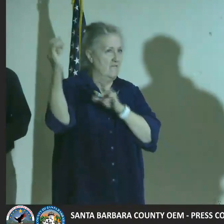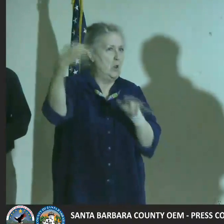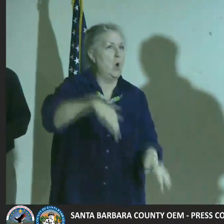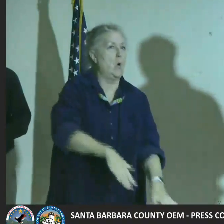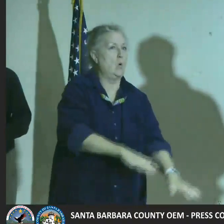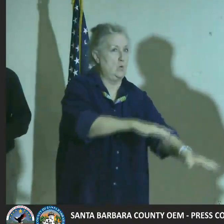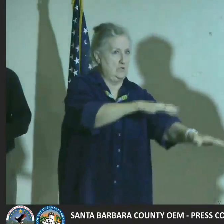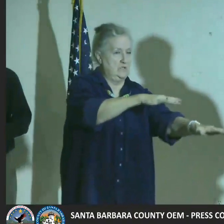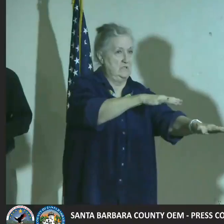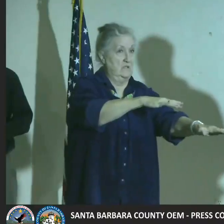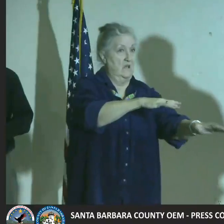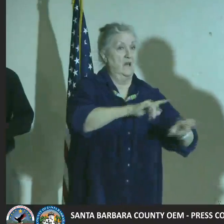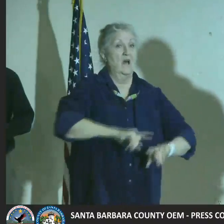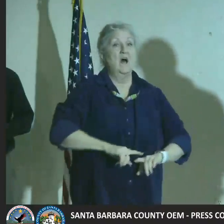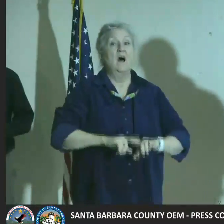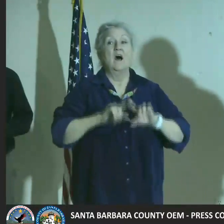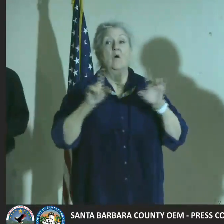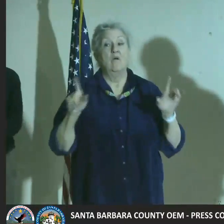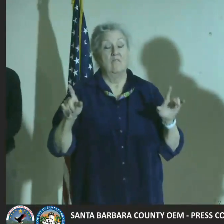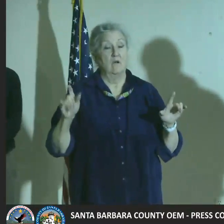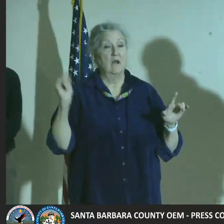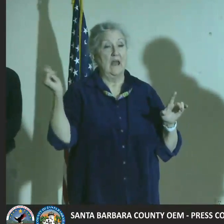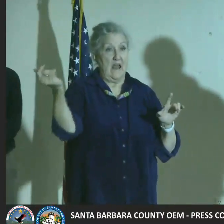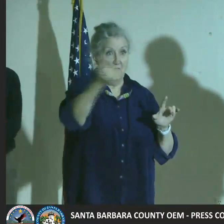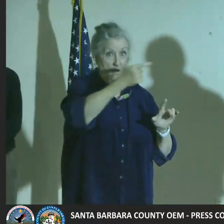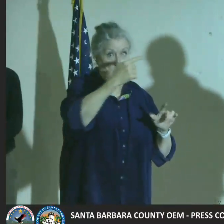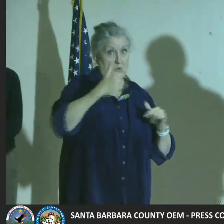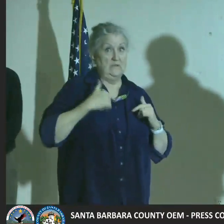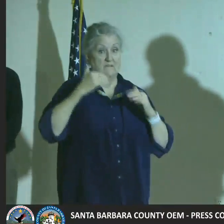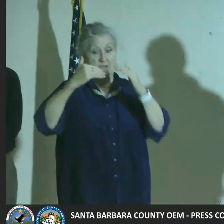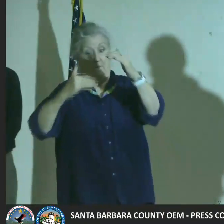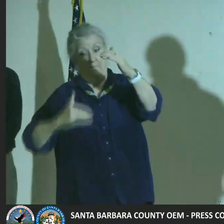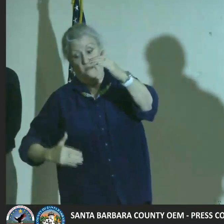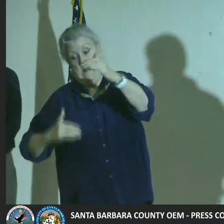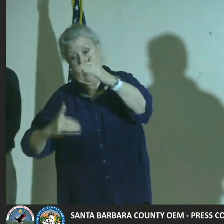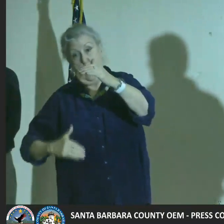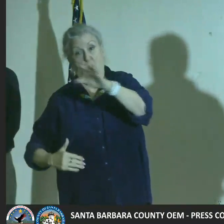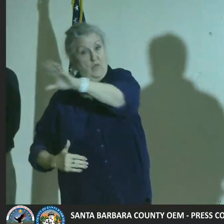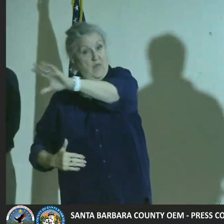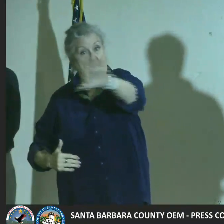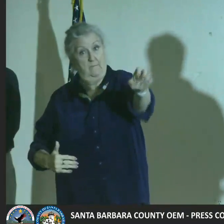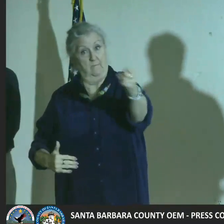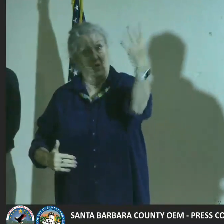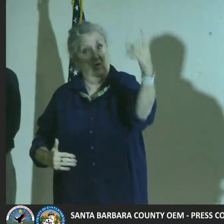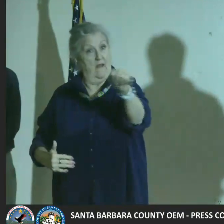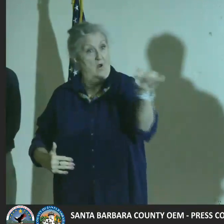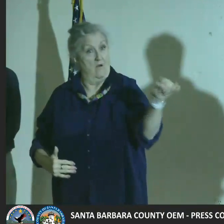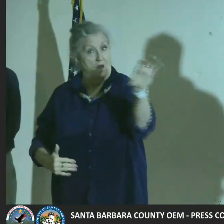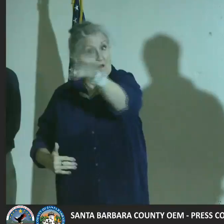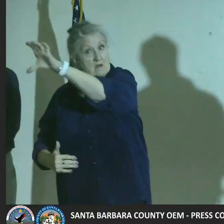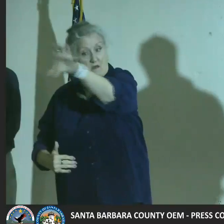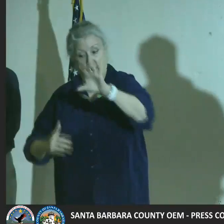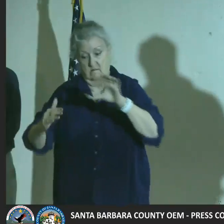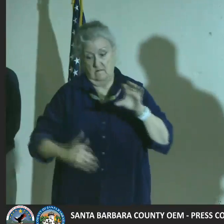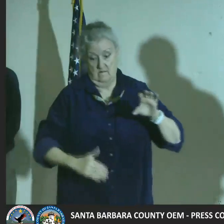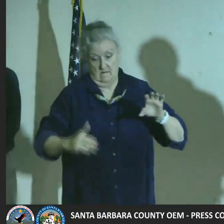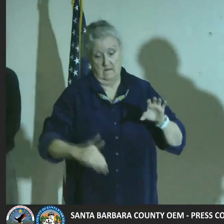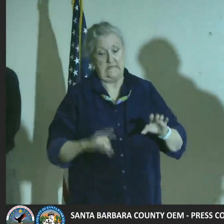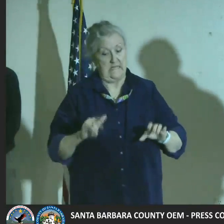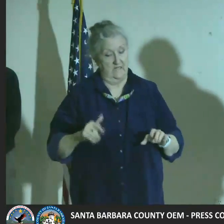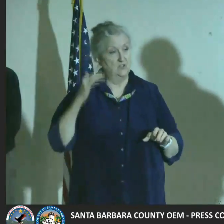However, everyone who lives below the burn scar areas needs to be and needs to